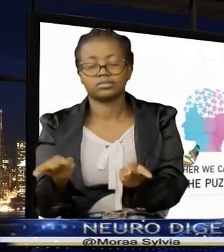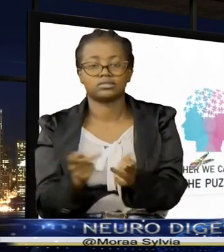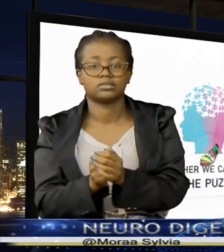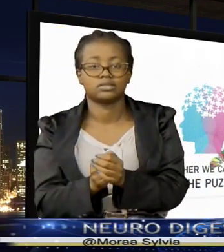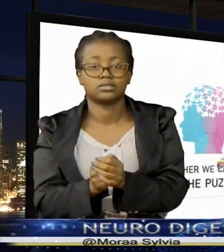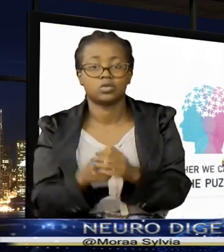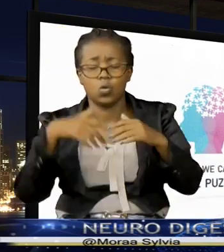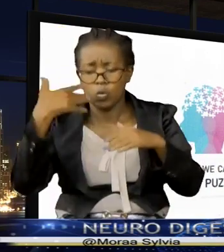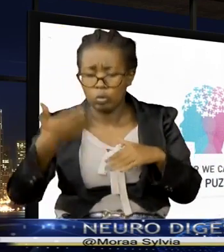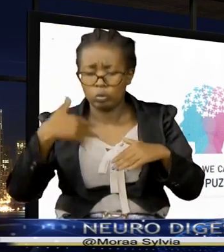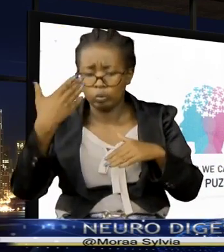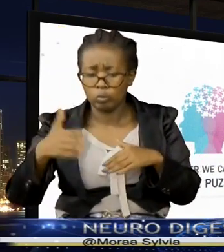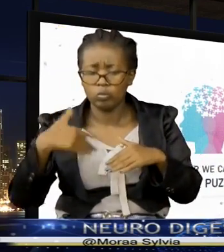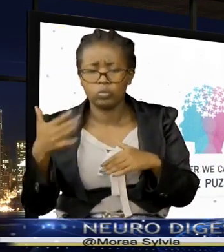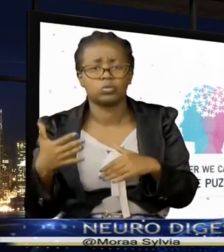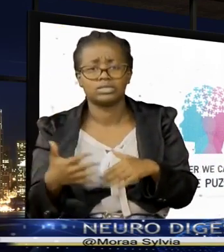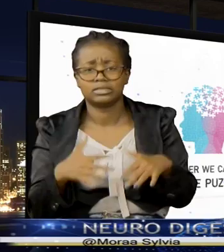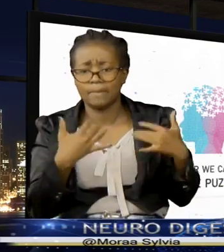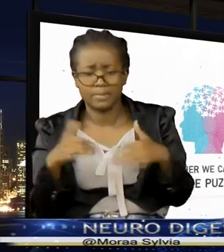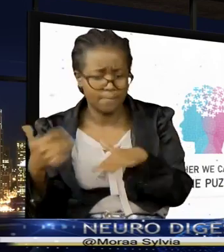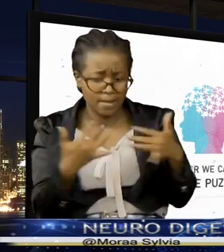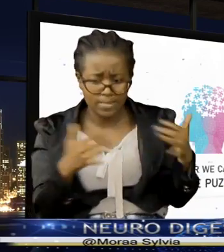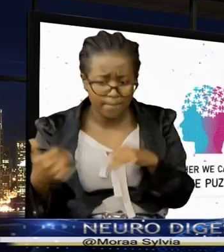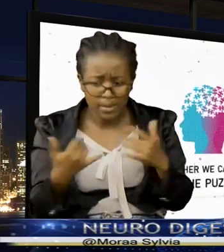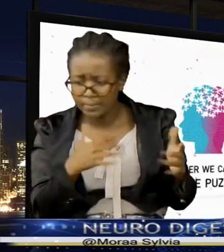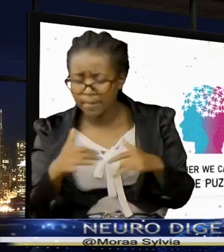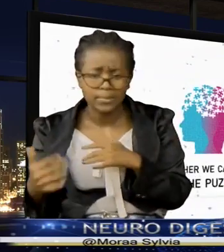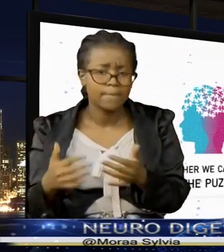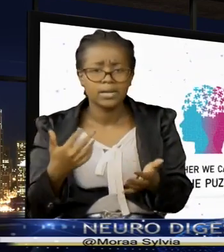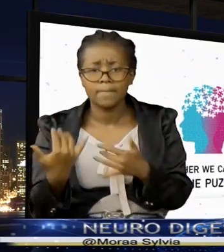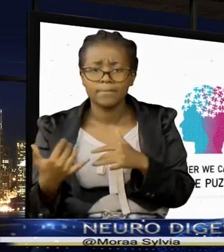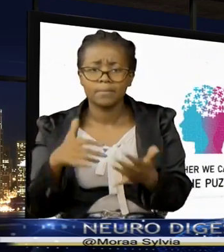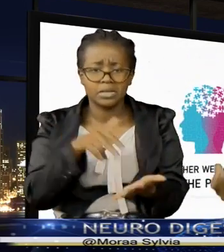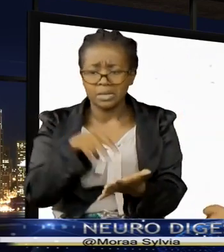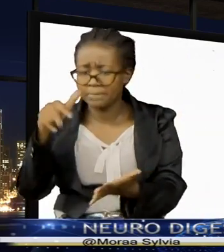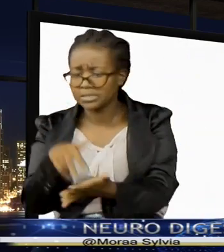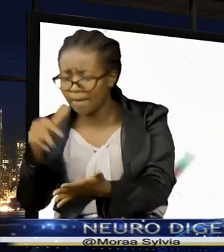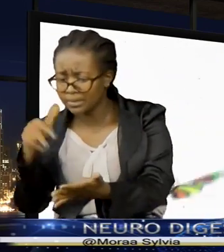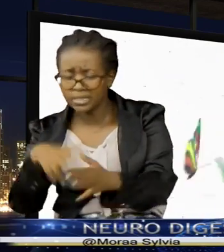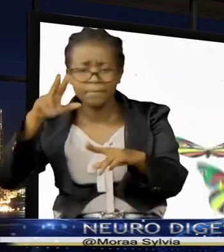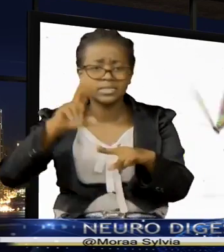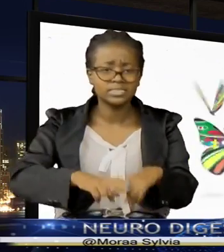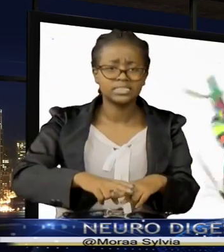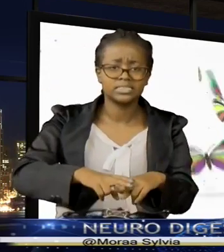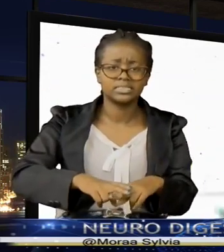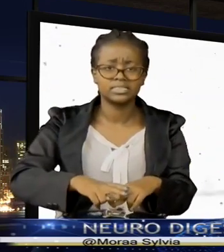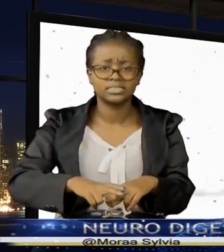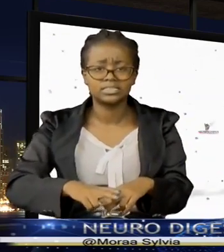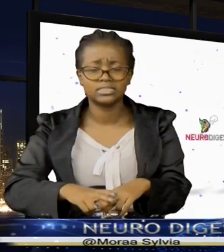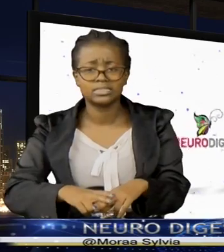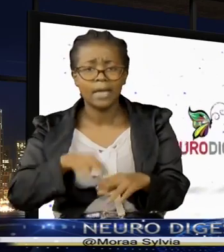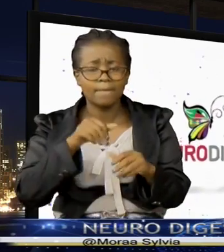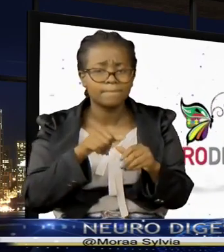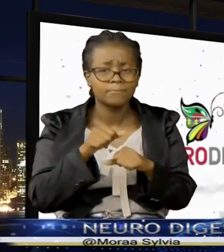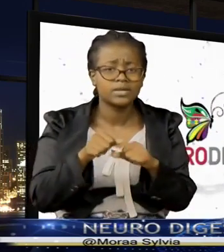They just cannot settle. They're all over, jumping on the table, sitting on someone, pulling another